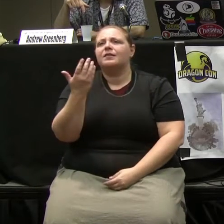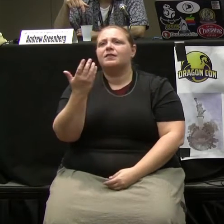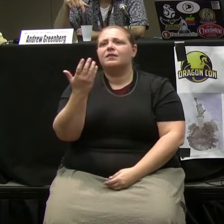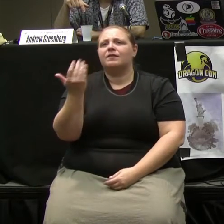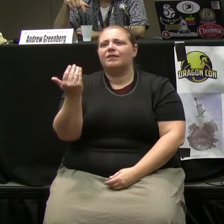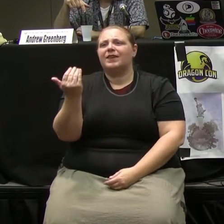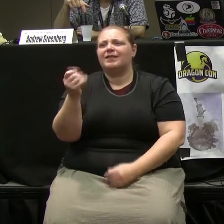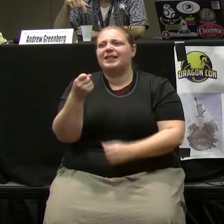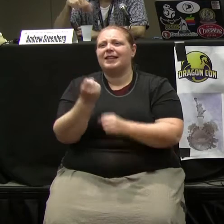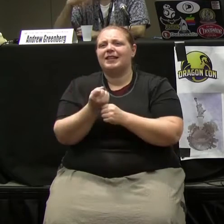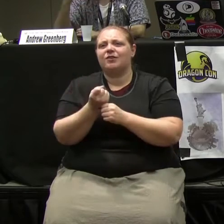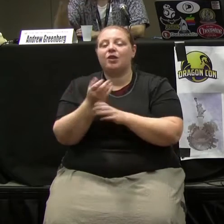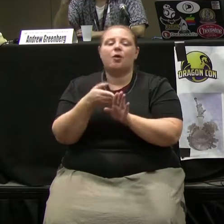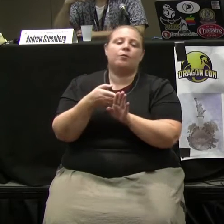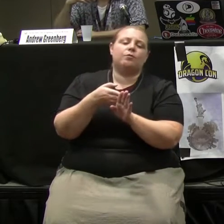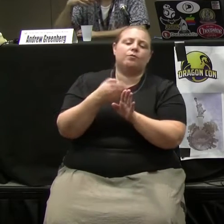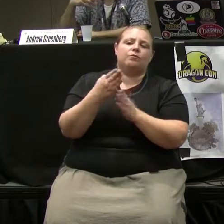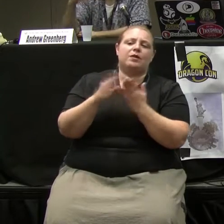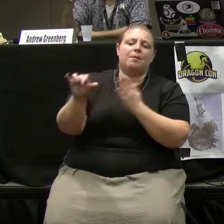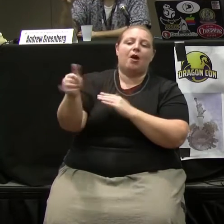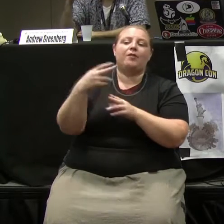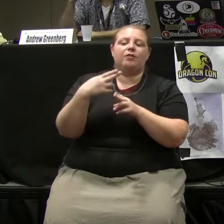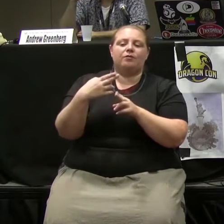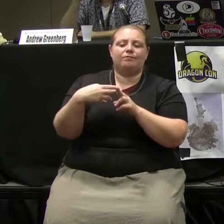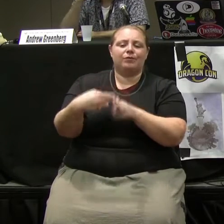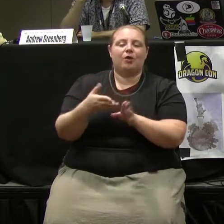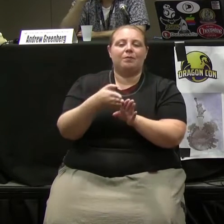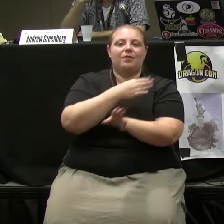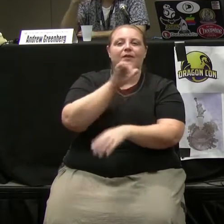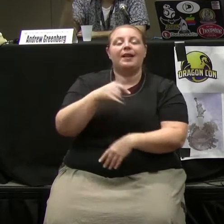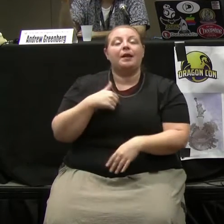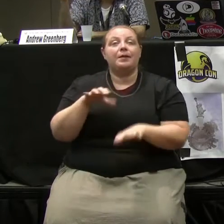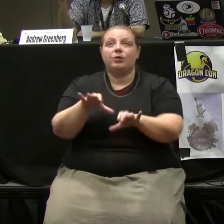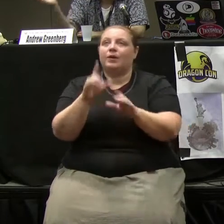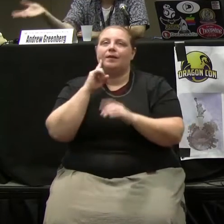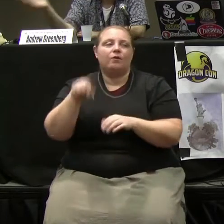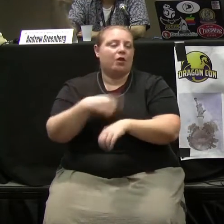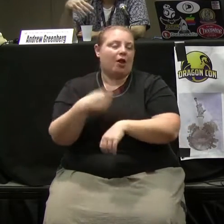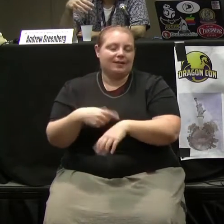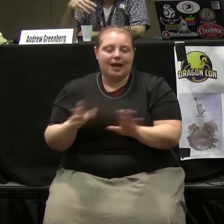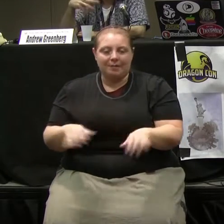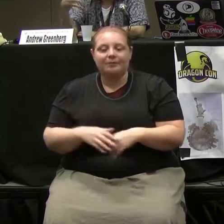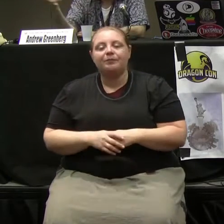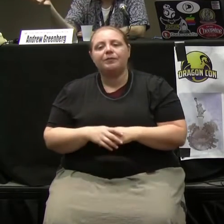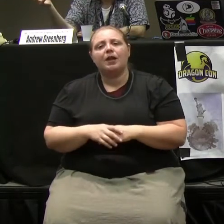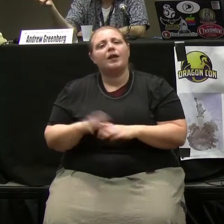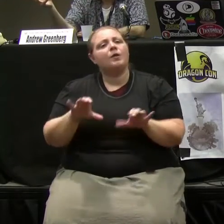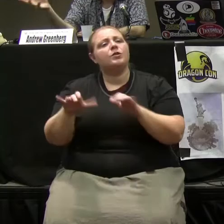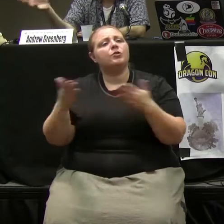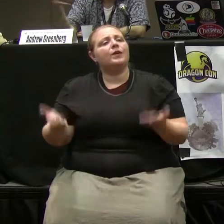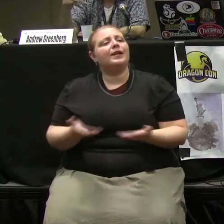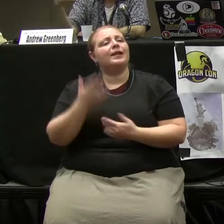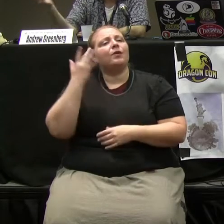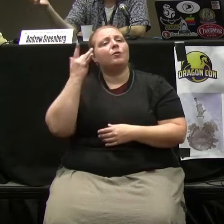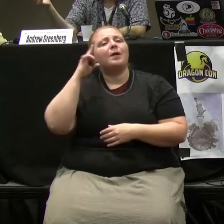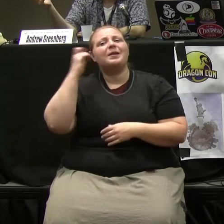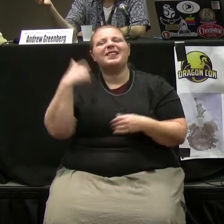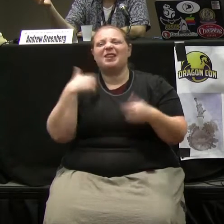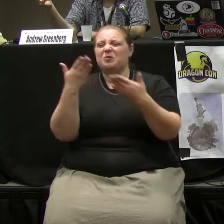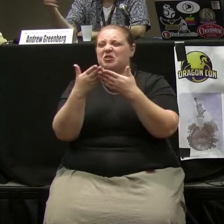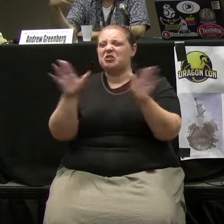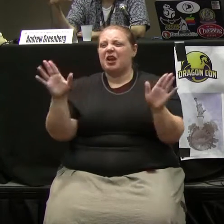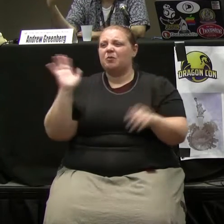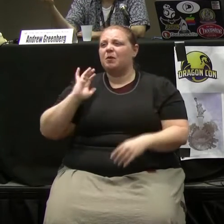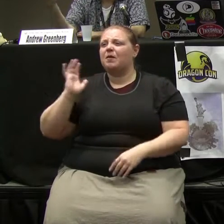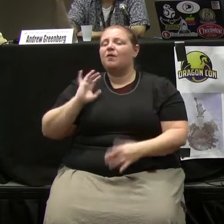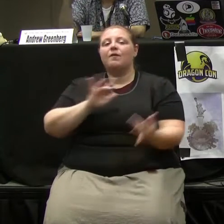Well, it was something else before that. Oh, that's right, that's right. So anyway, so we've been doing this for a long time, and I started doing them here because I was doing them more generally